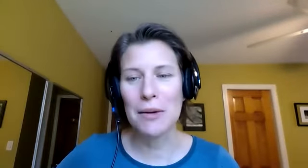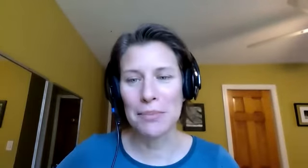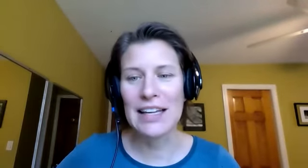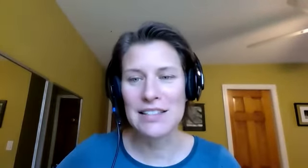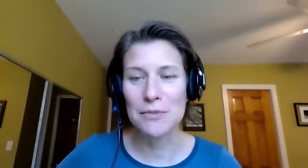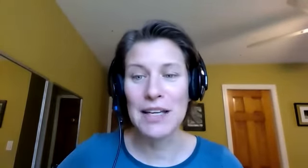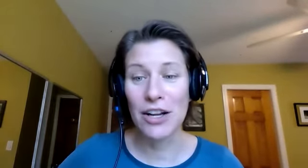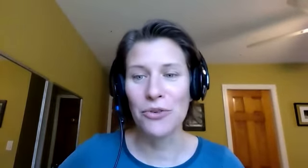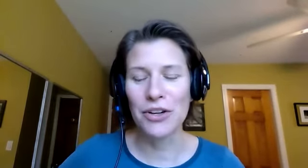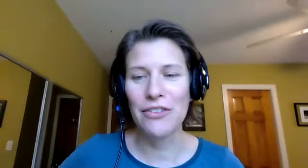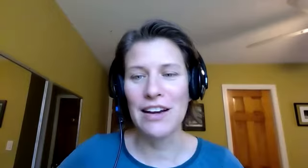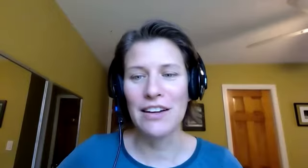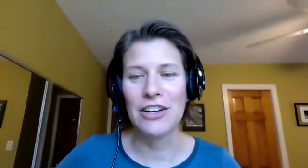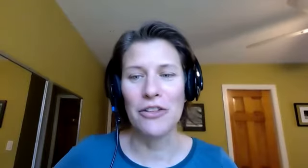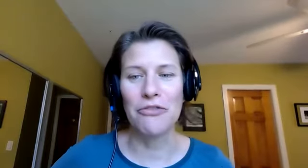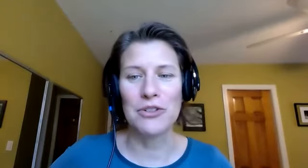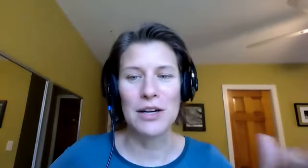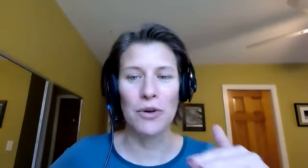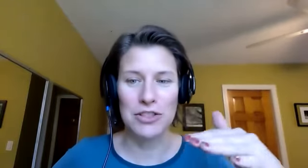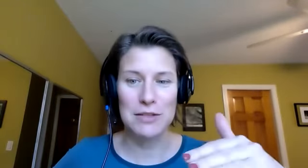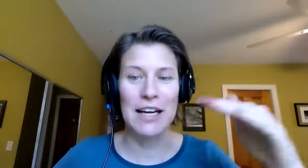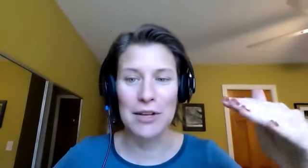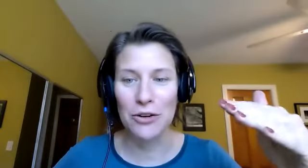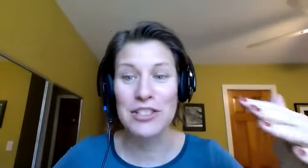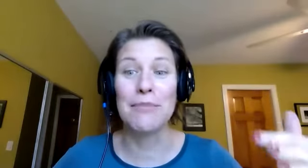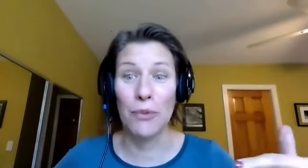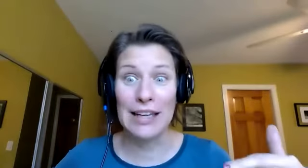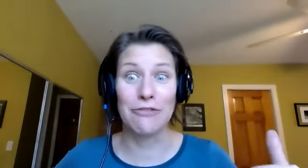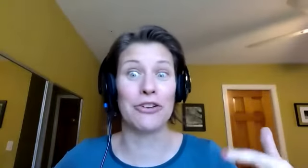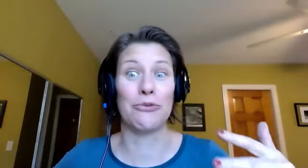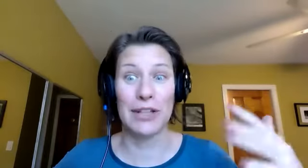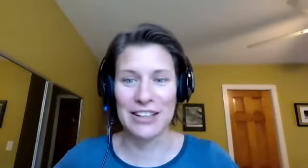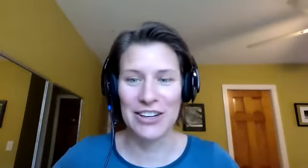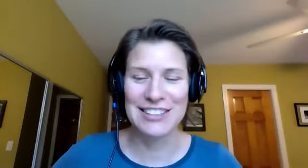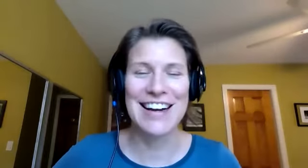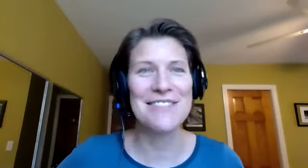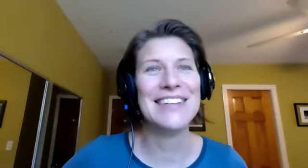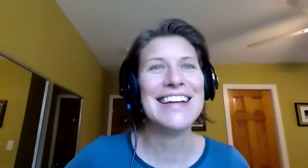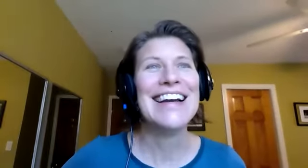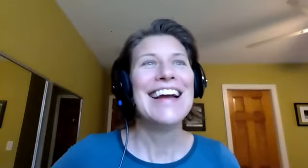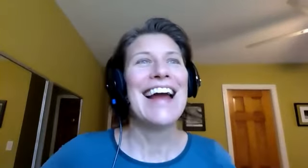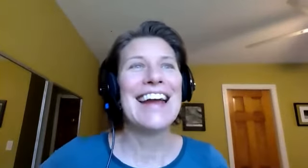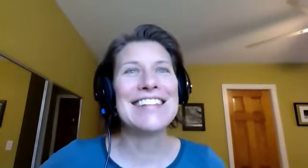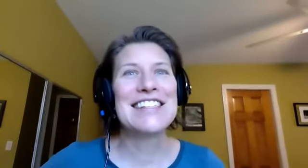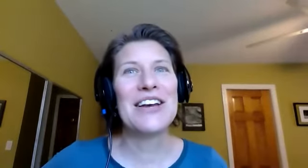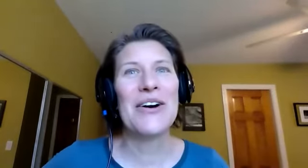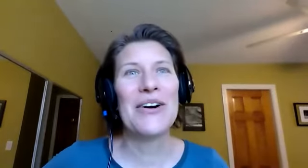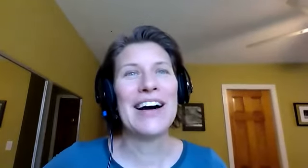a place to be an owner there. You know, the folks that were just becoming owners had been waiting for a really long time. And so, um,